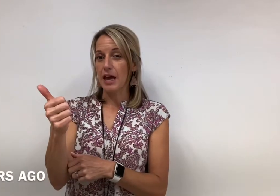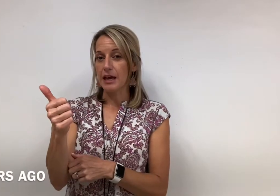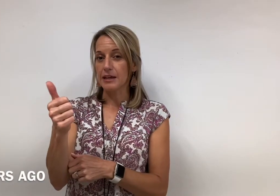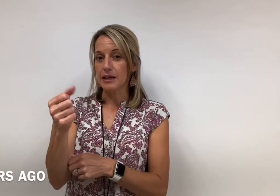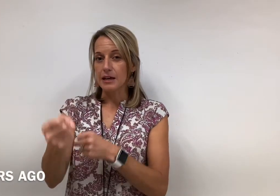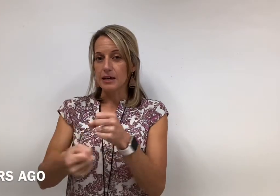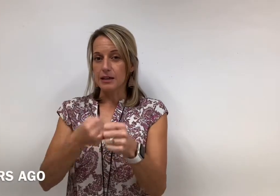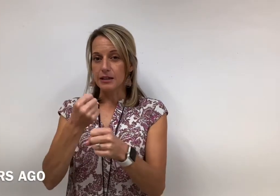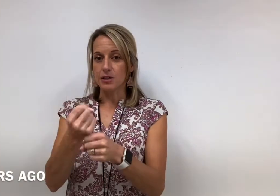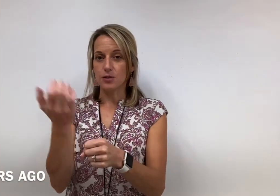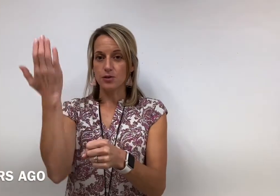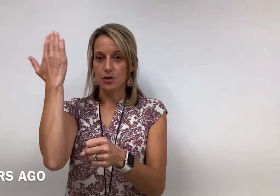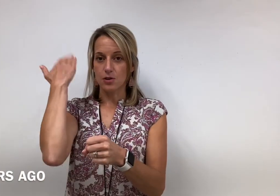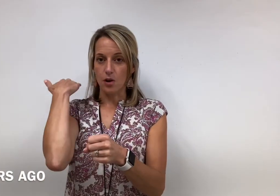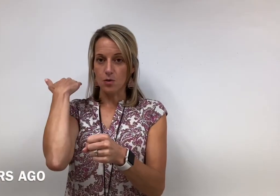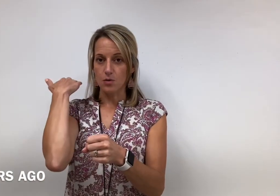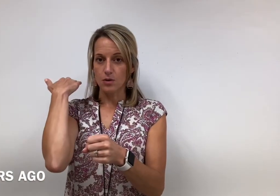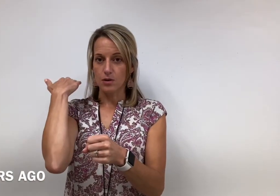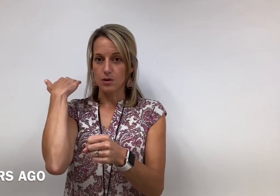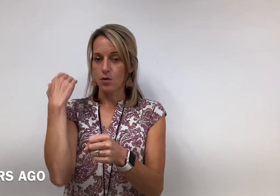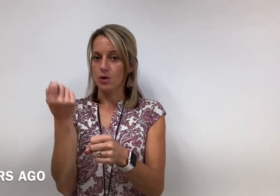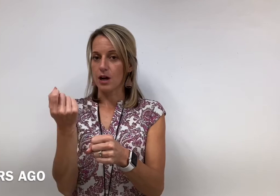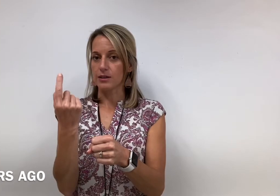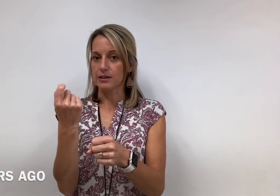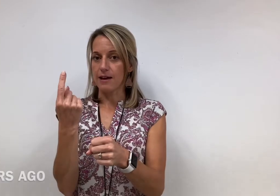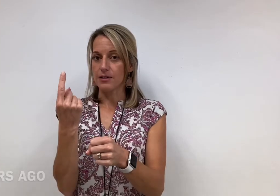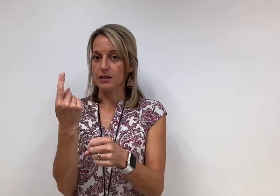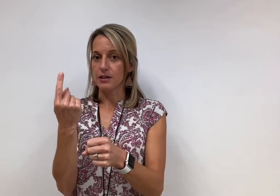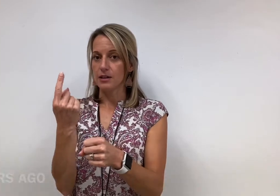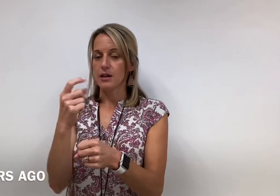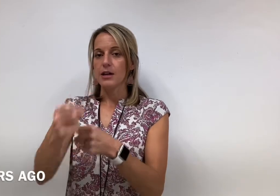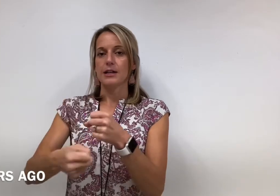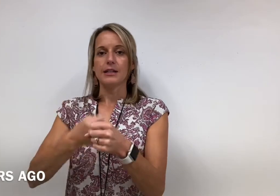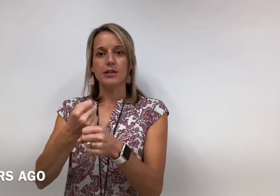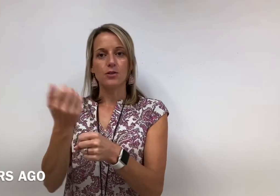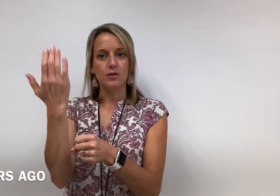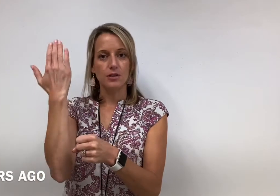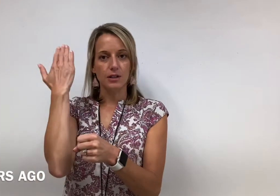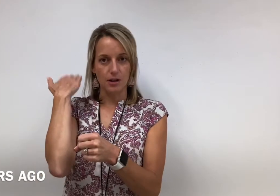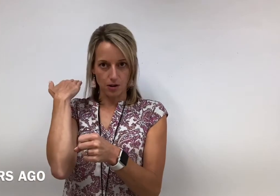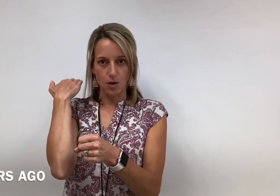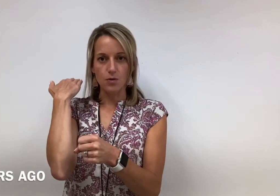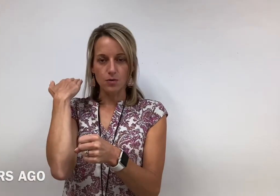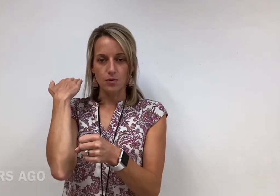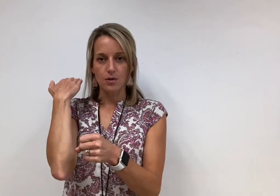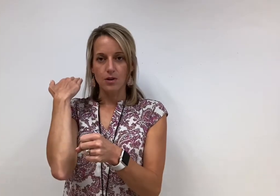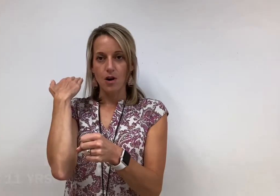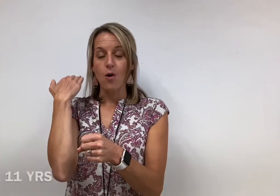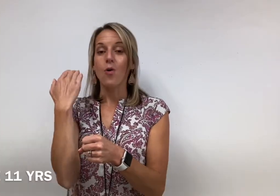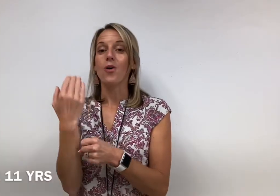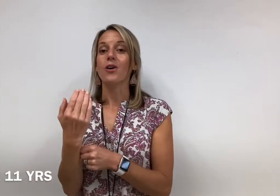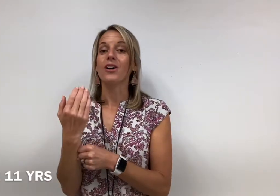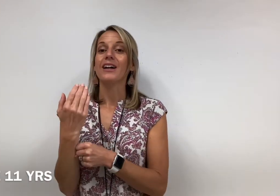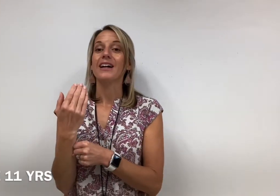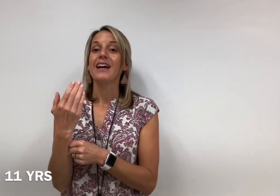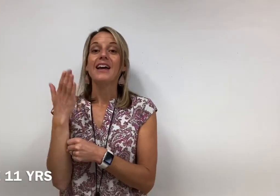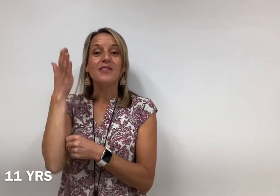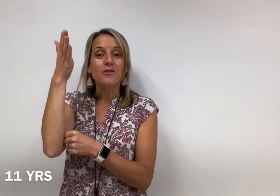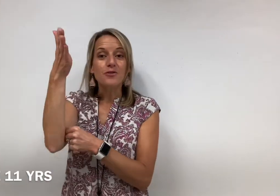10 years ago, or 11 years ago, or in the